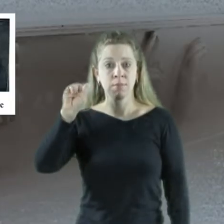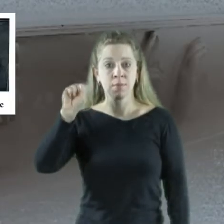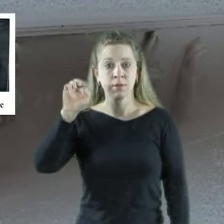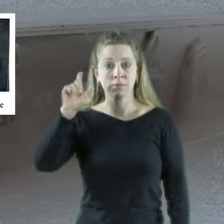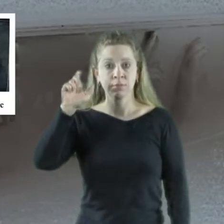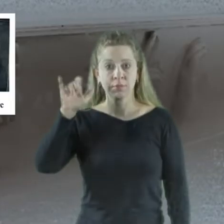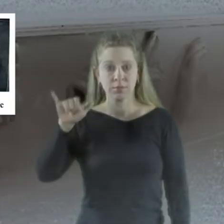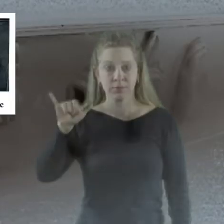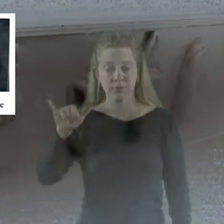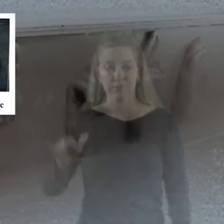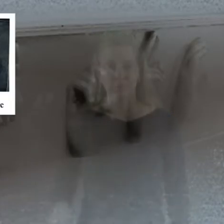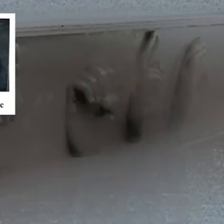and Brad Moseley.